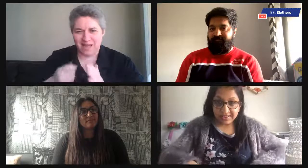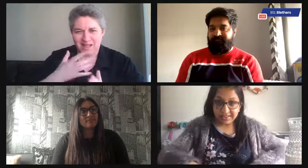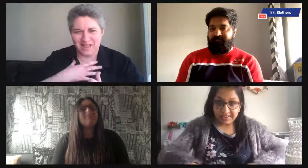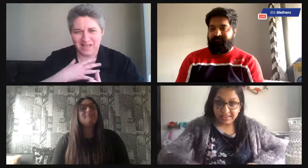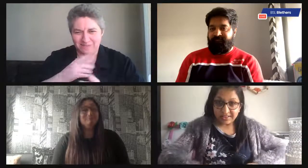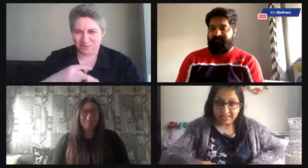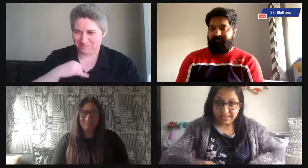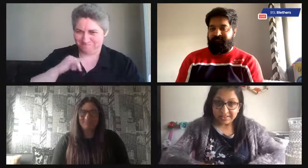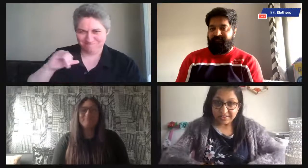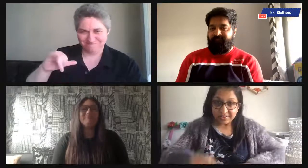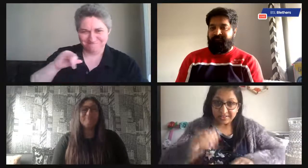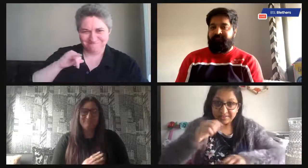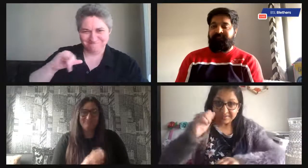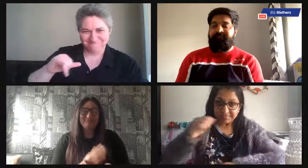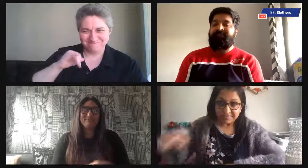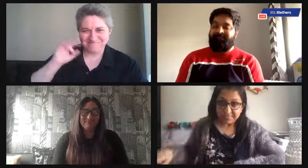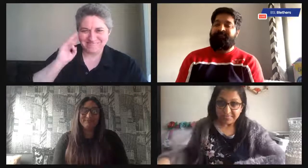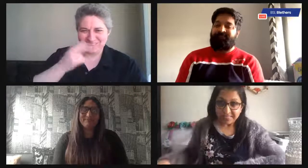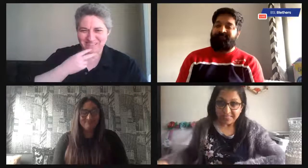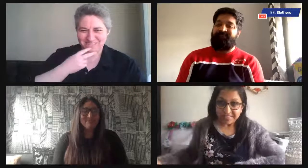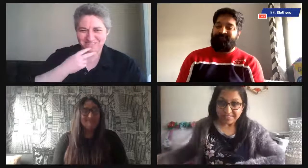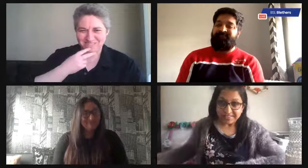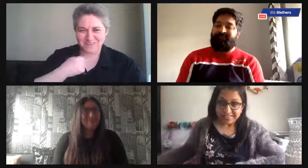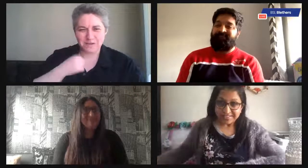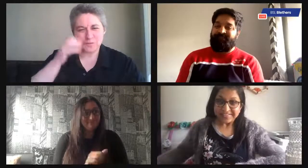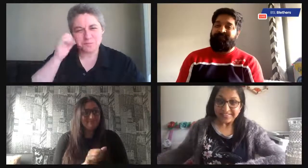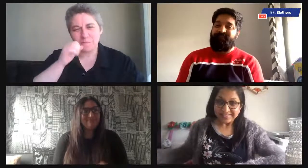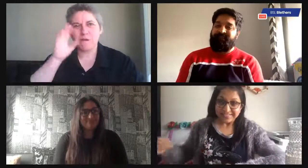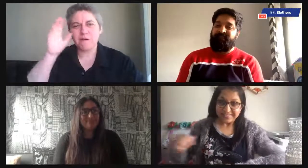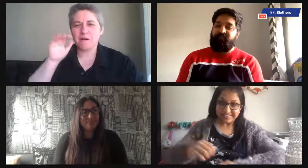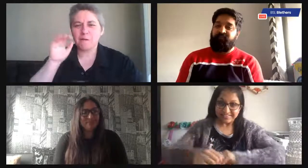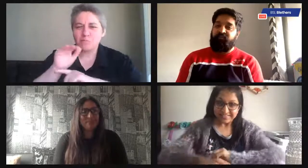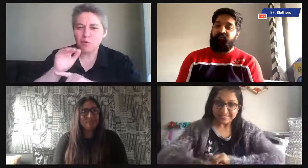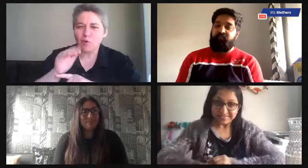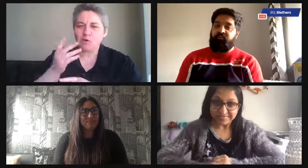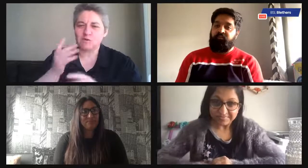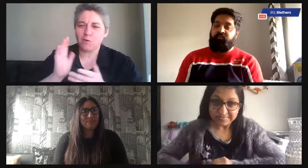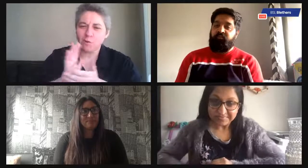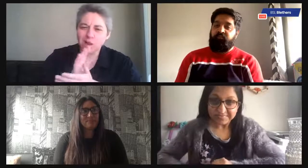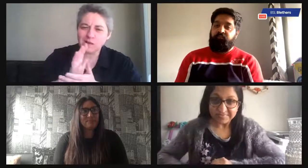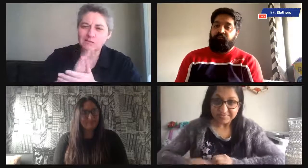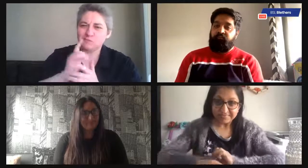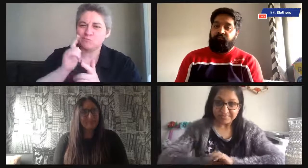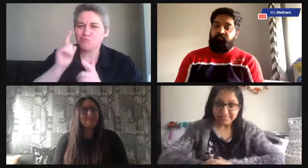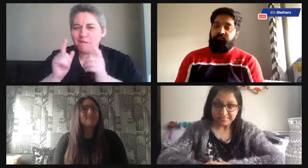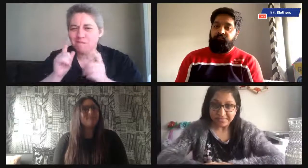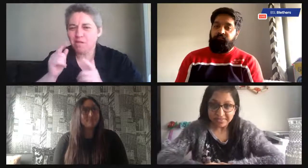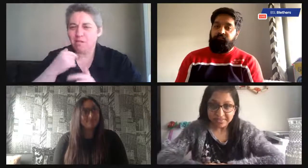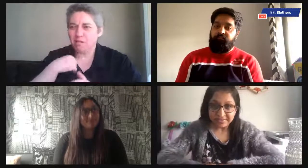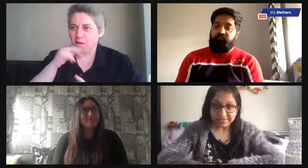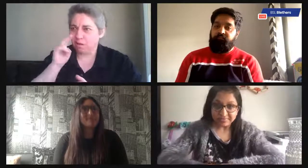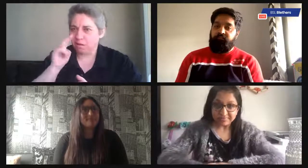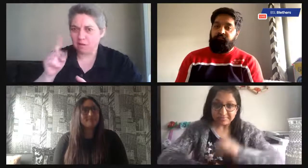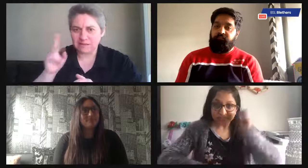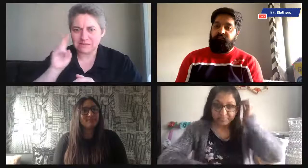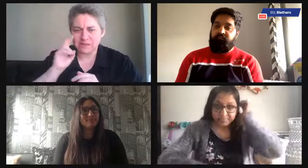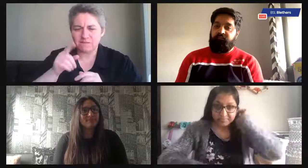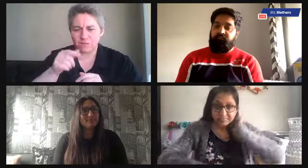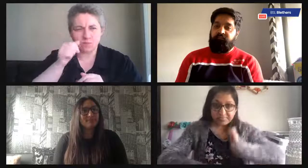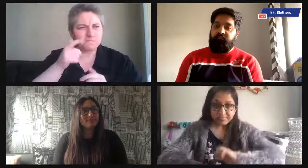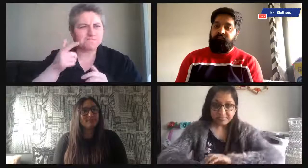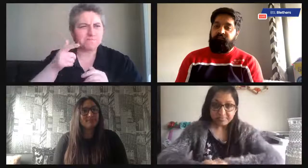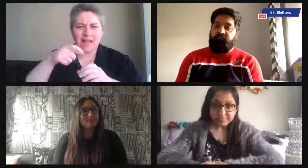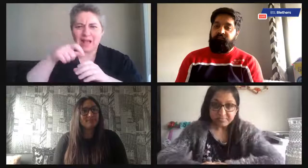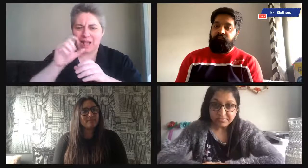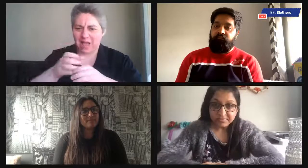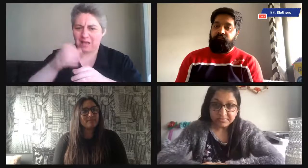I love the idea of deaf people hand making stuff. For me, being deaf myself, where I've been